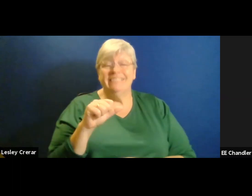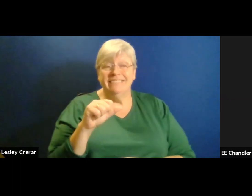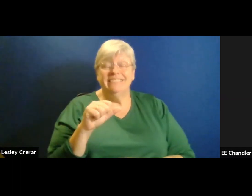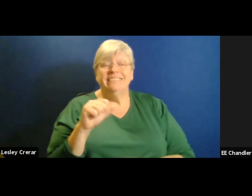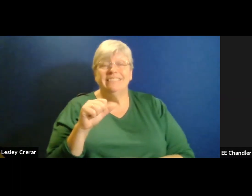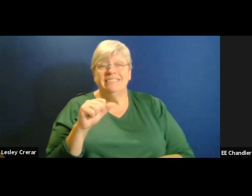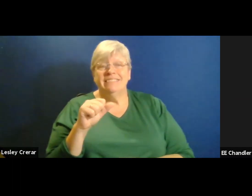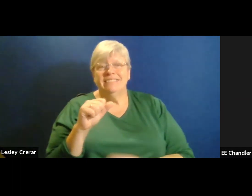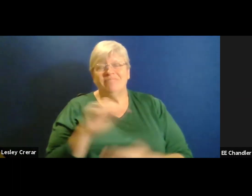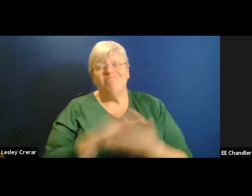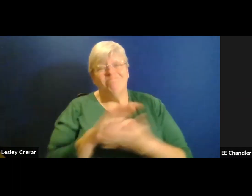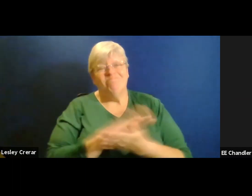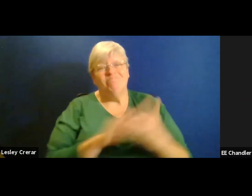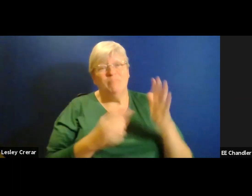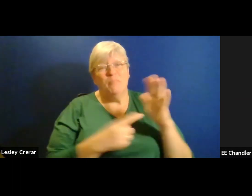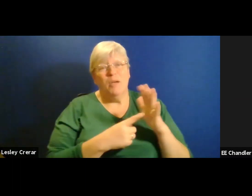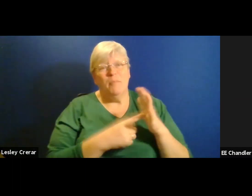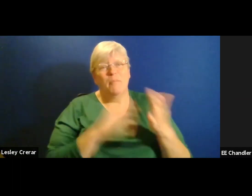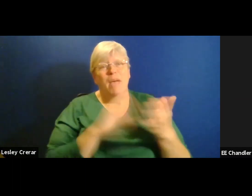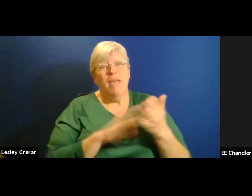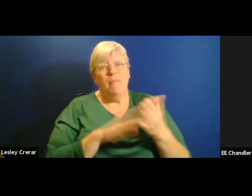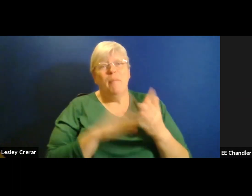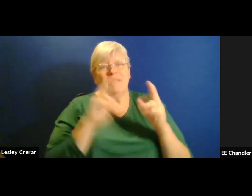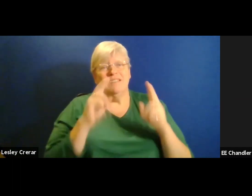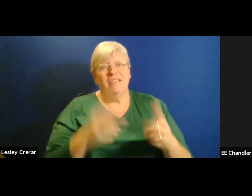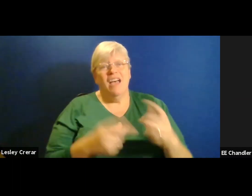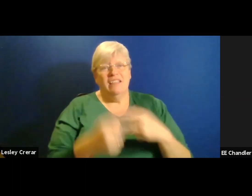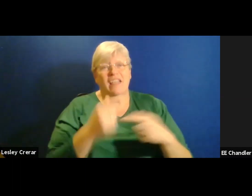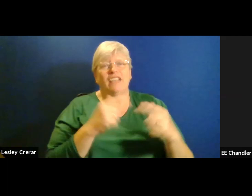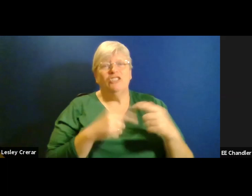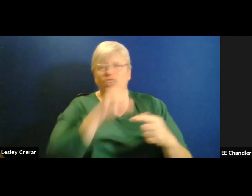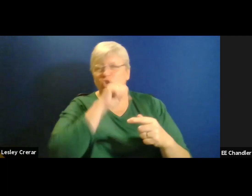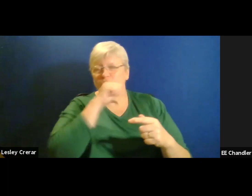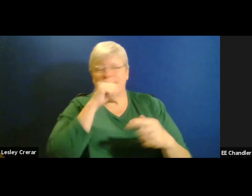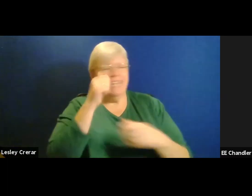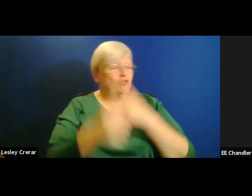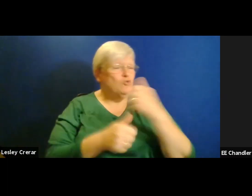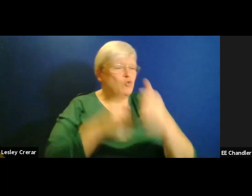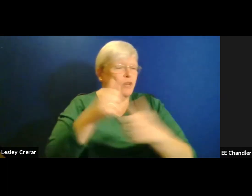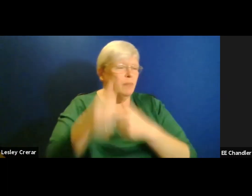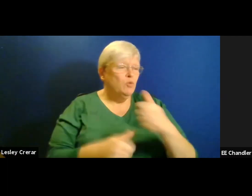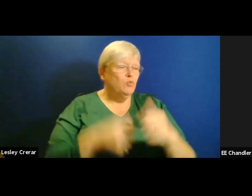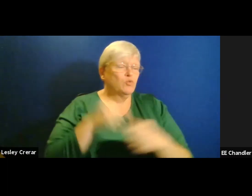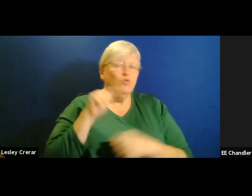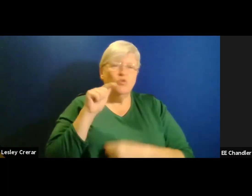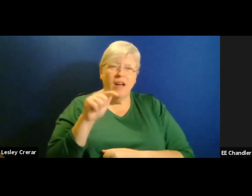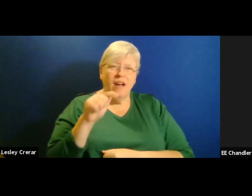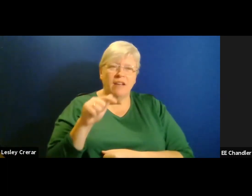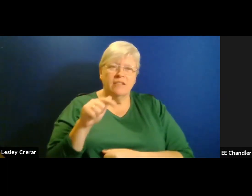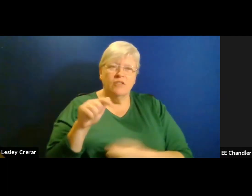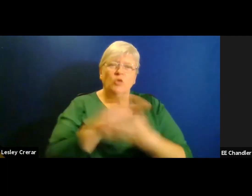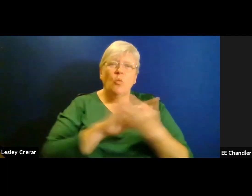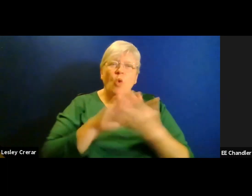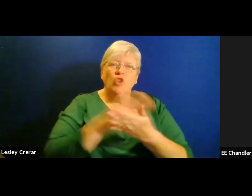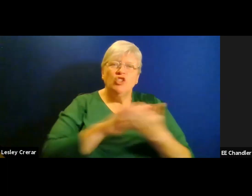It means a lot to me. My mum died last year, so it's really nice to have this tribute to her in Pushing Out the Boat. It's called Washing My Mother's